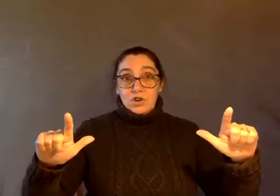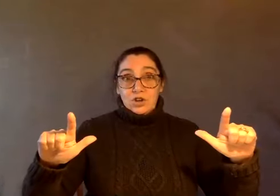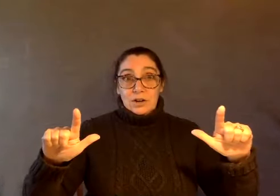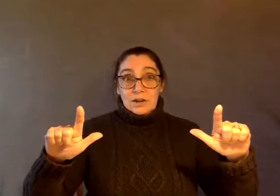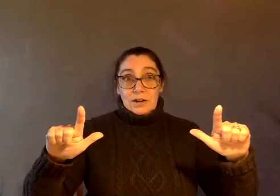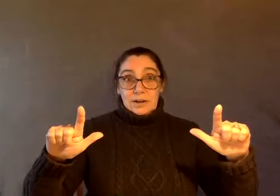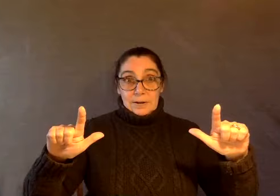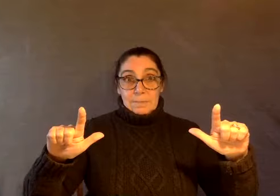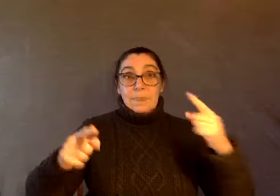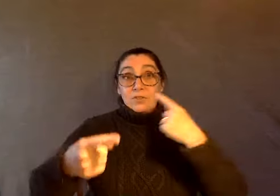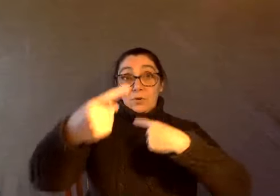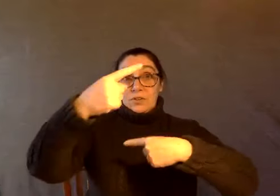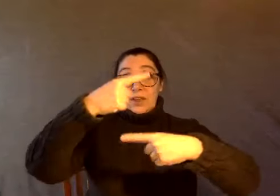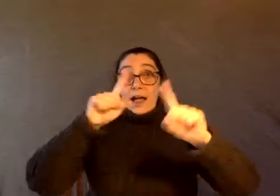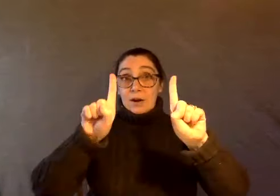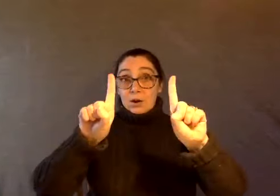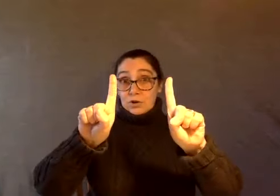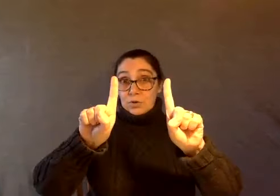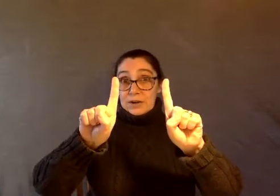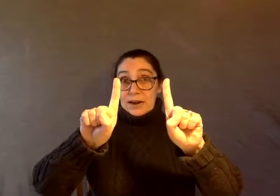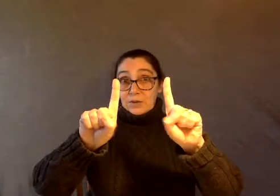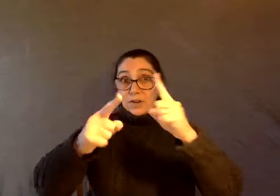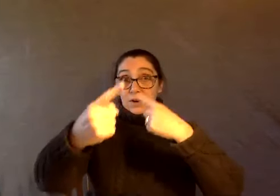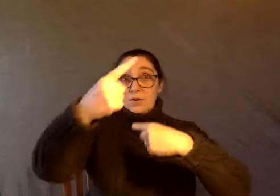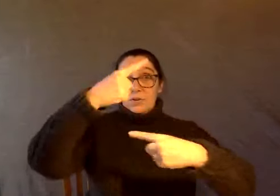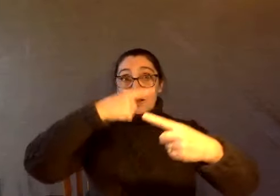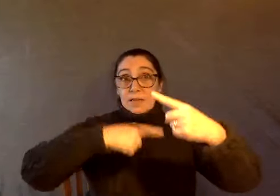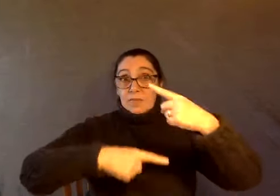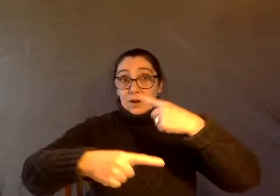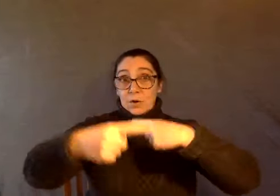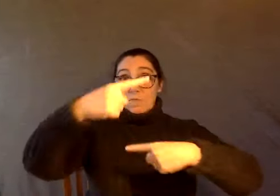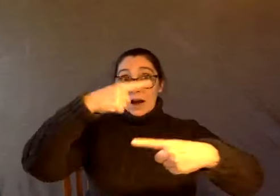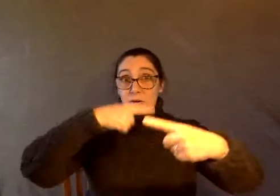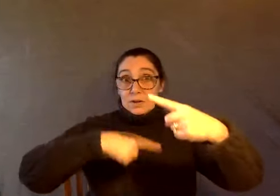language. So sign are 2 index fingers that go around